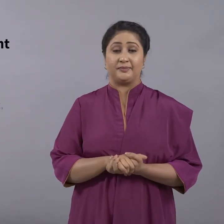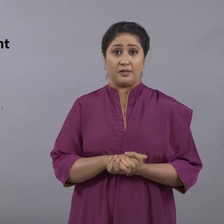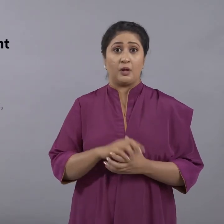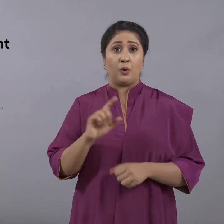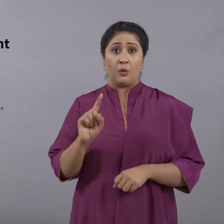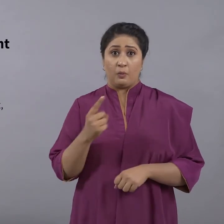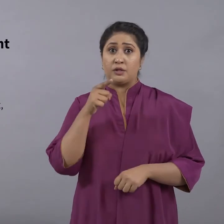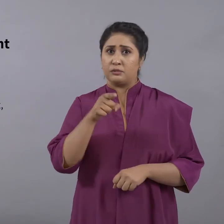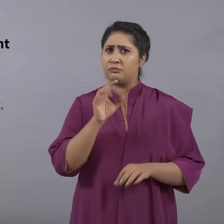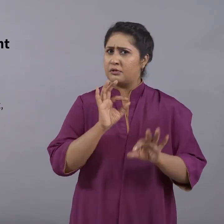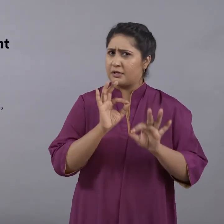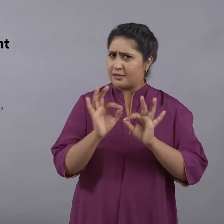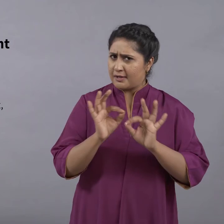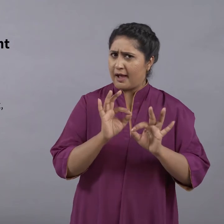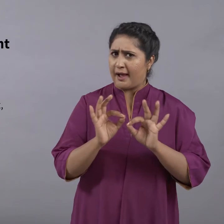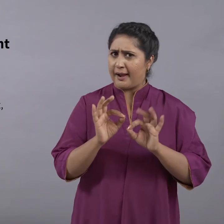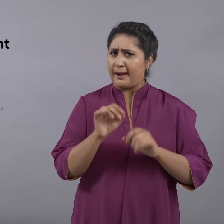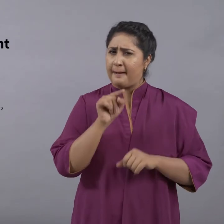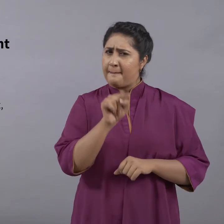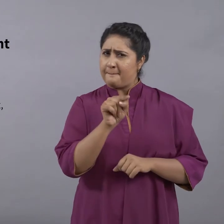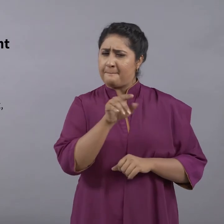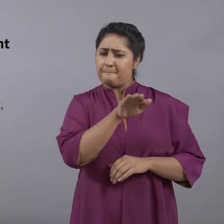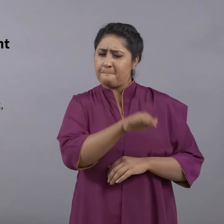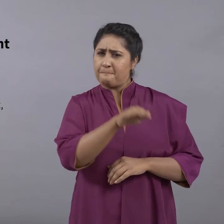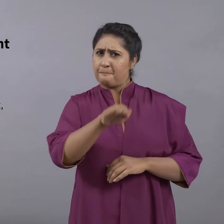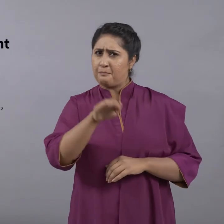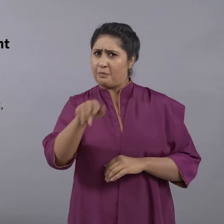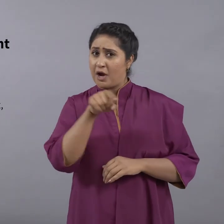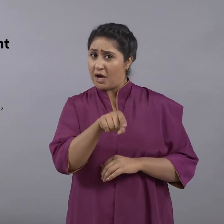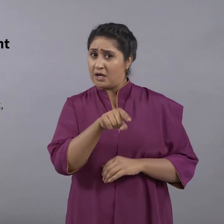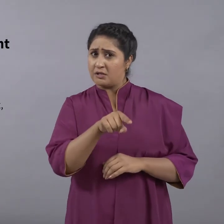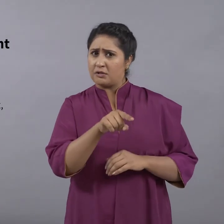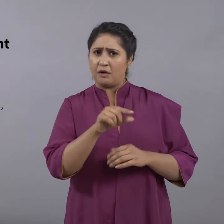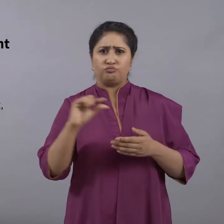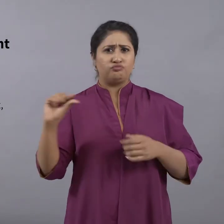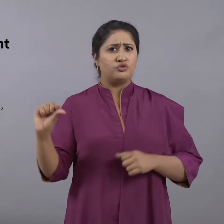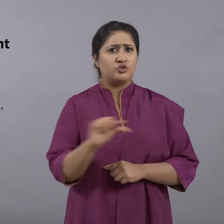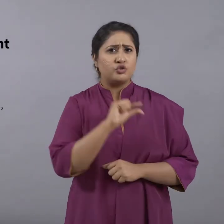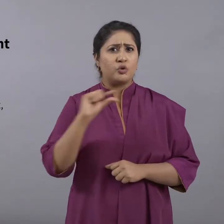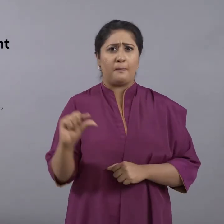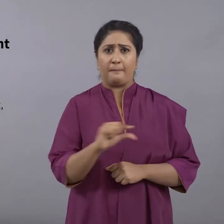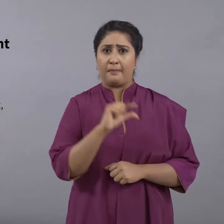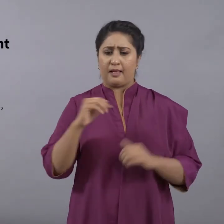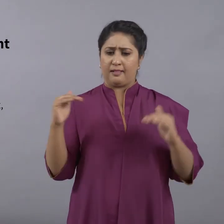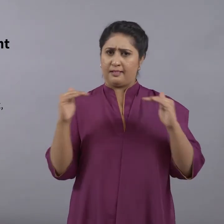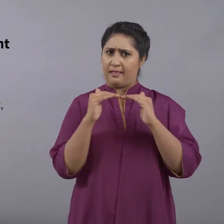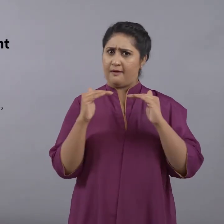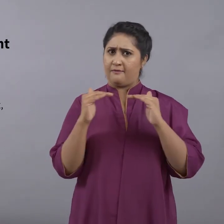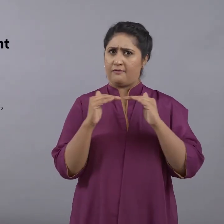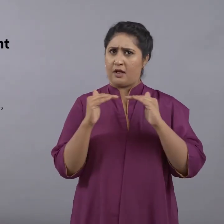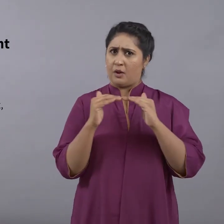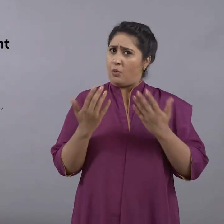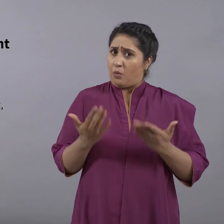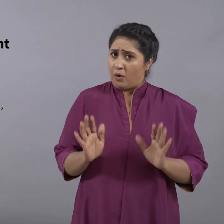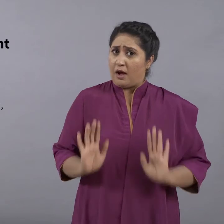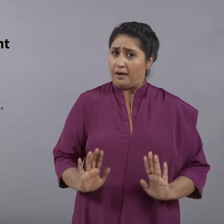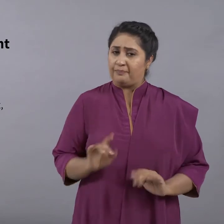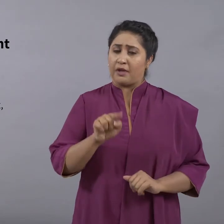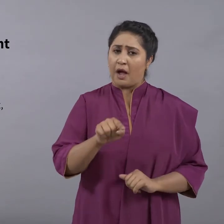Once you have decided that this student is a sentence level student, ask the student to read the